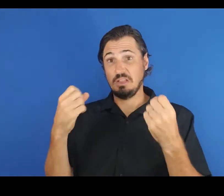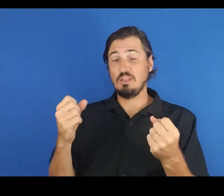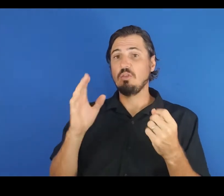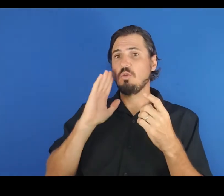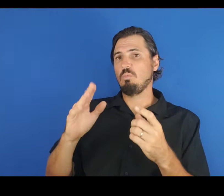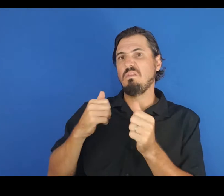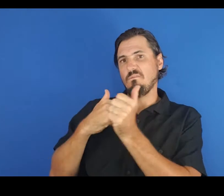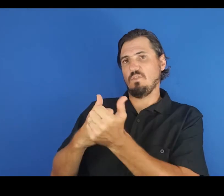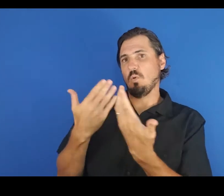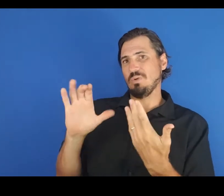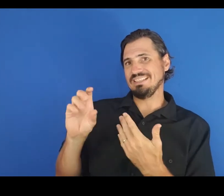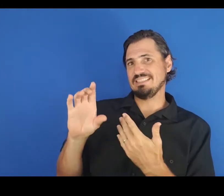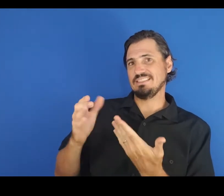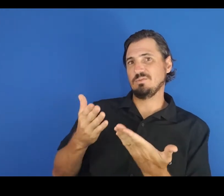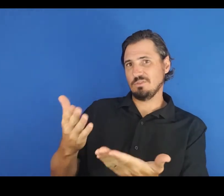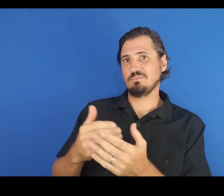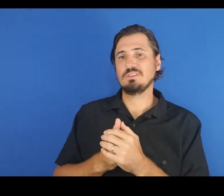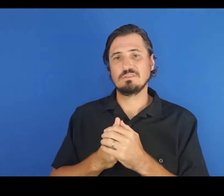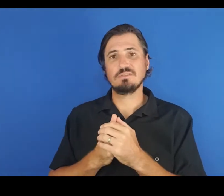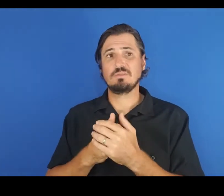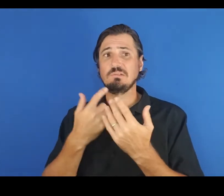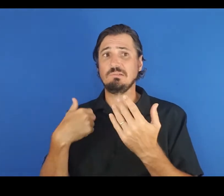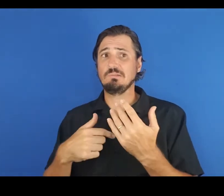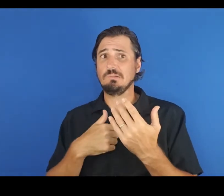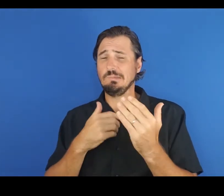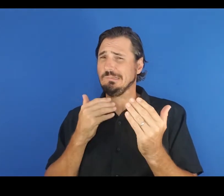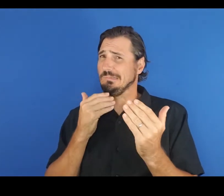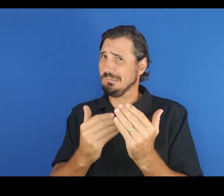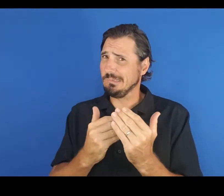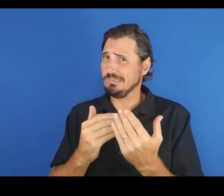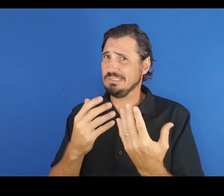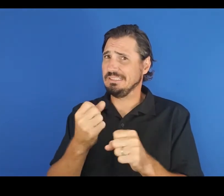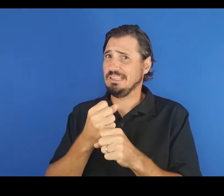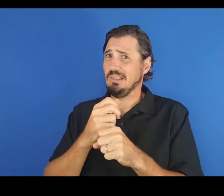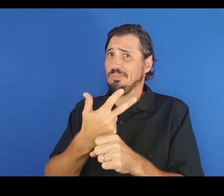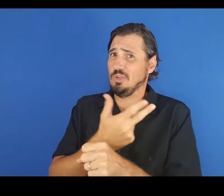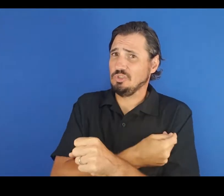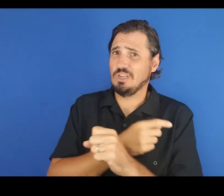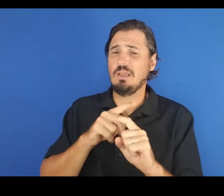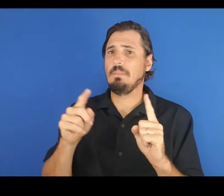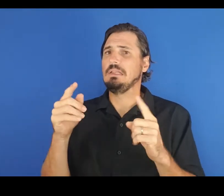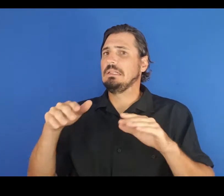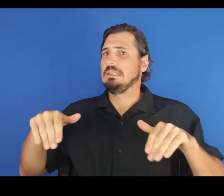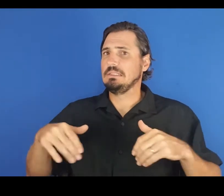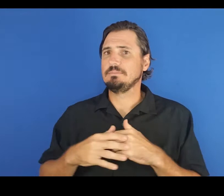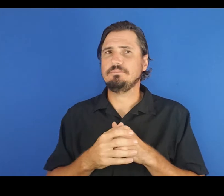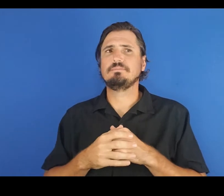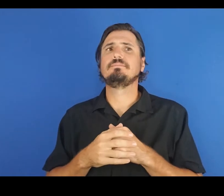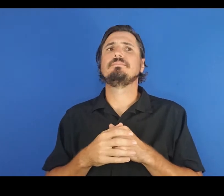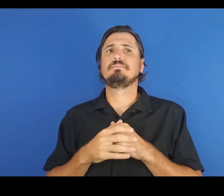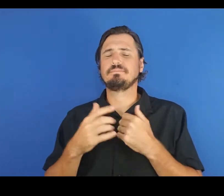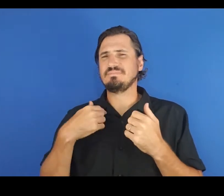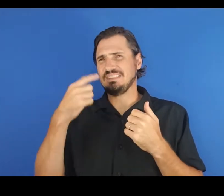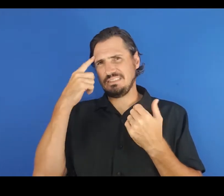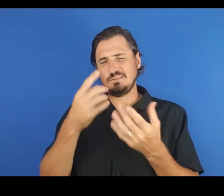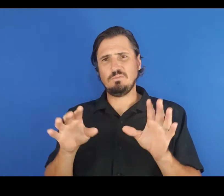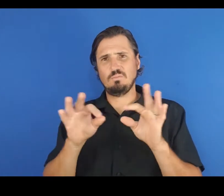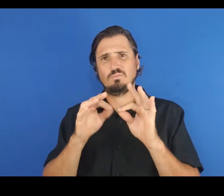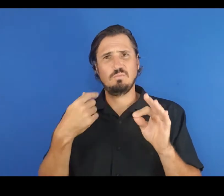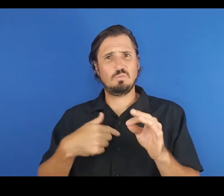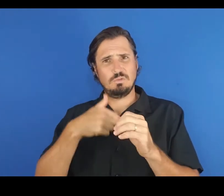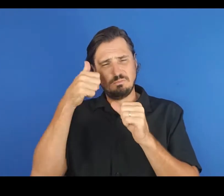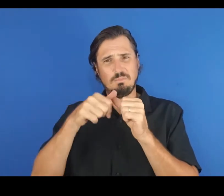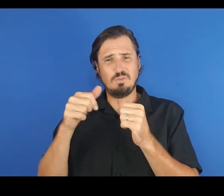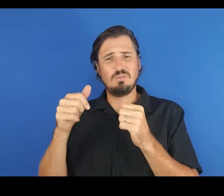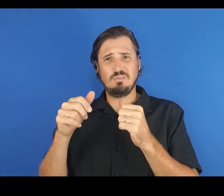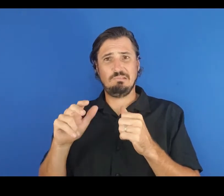its approach based on CDC recommendations. So we are close, but not yet there. I think it's important to remember